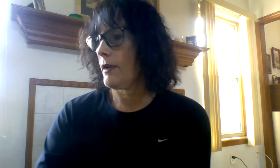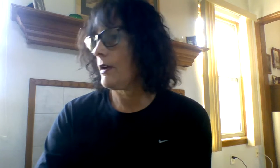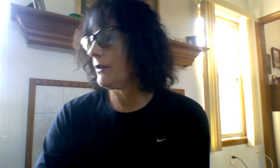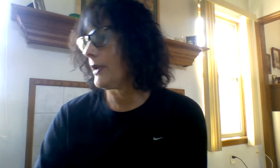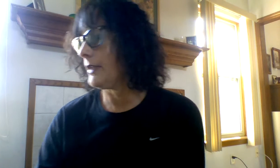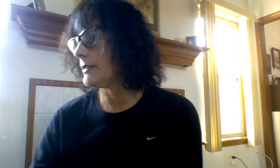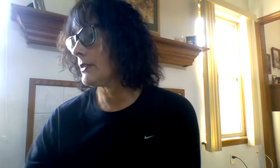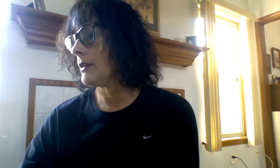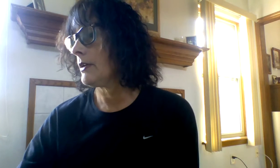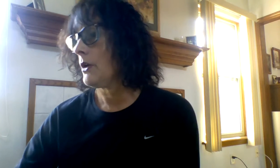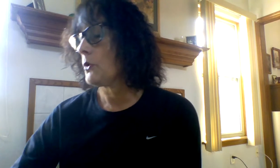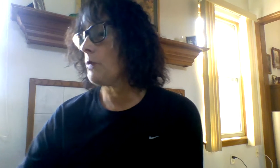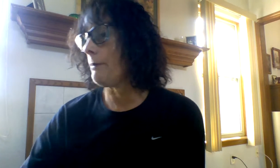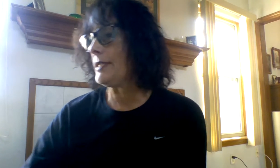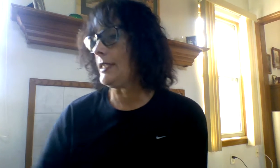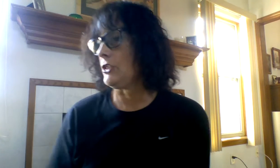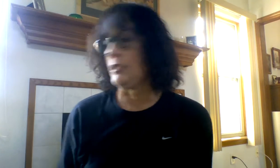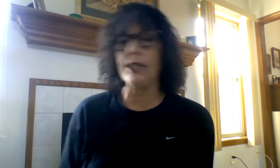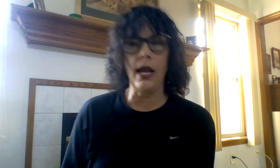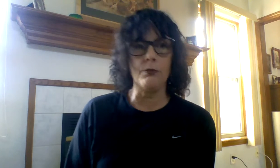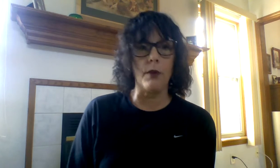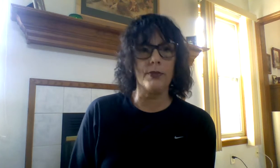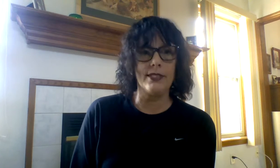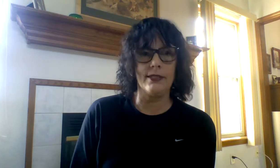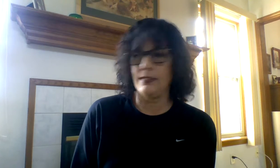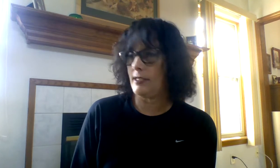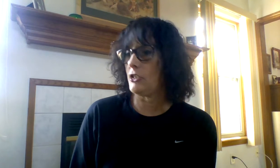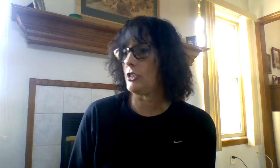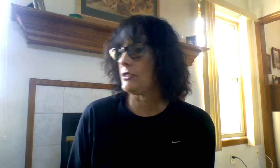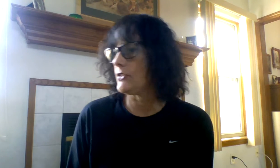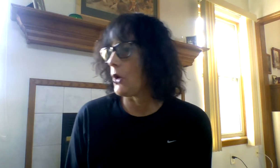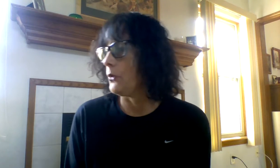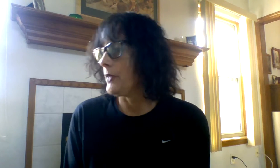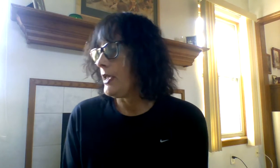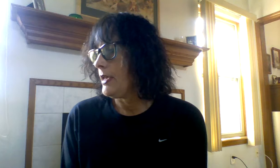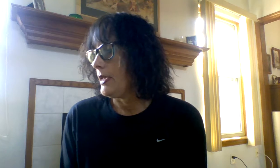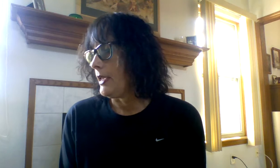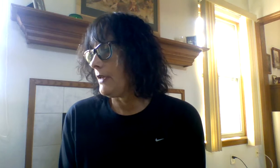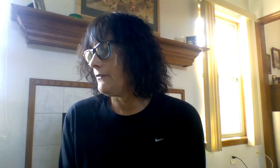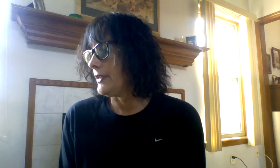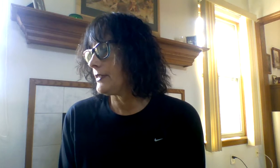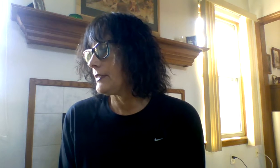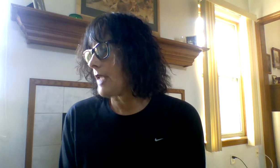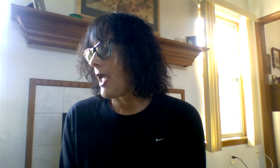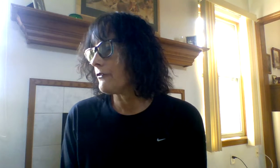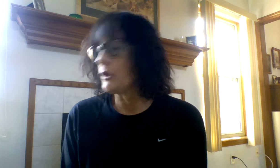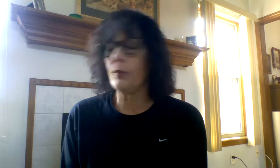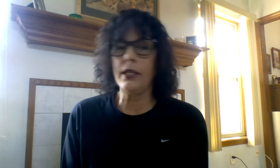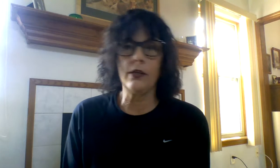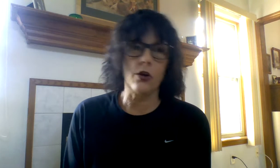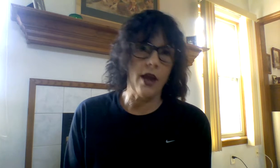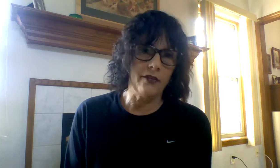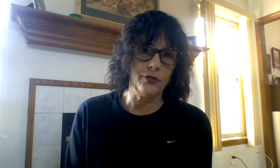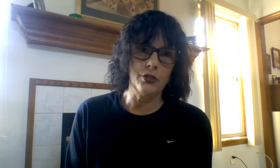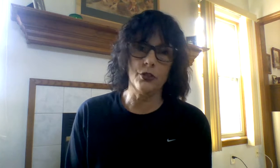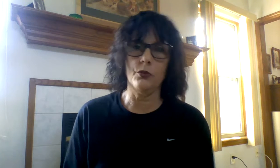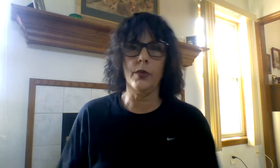All right. Repetition, time repetition. So if it's every week or every 2